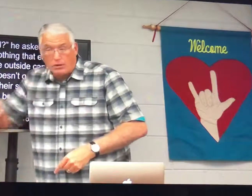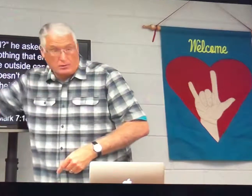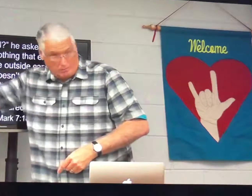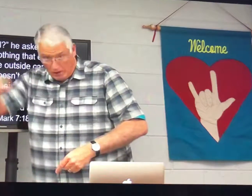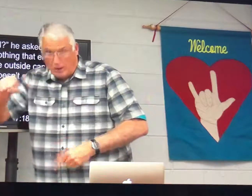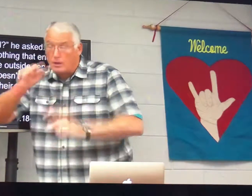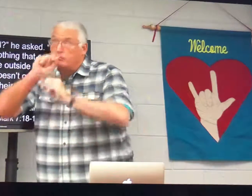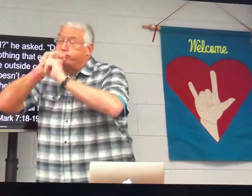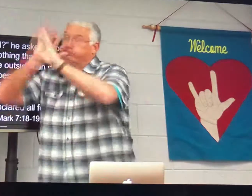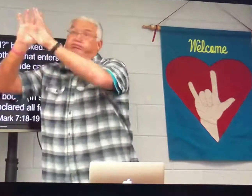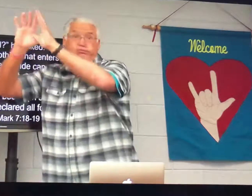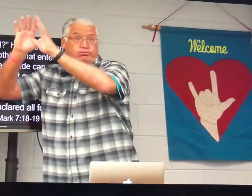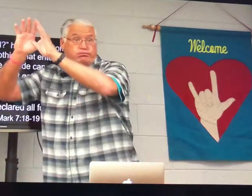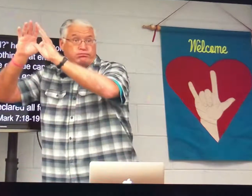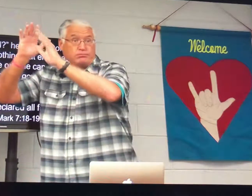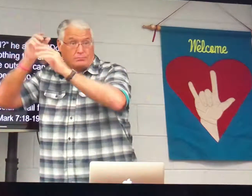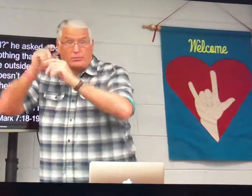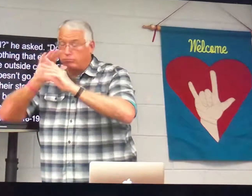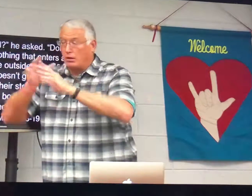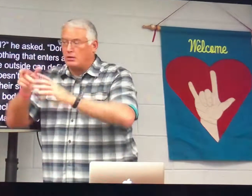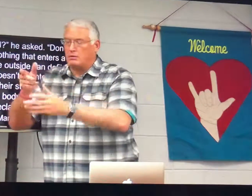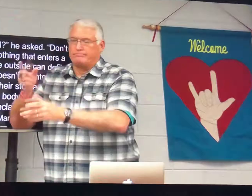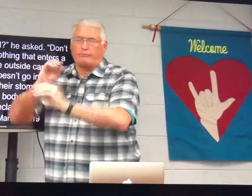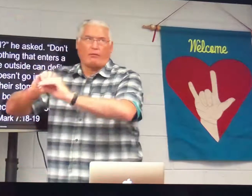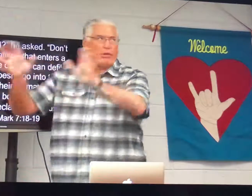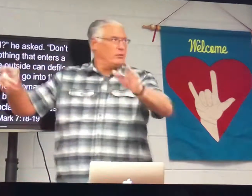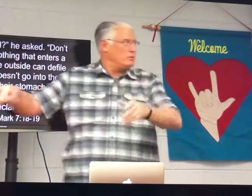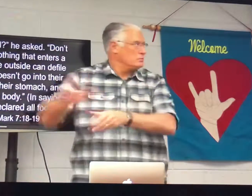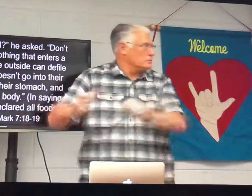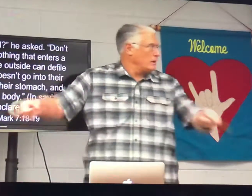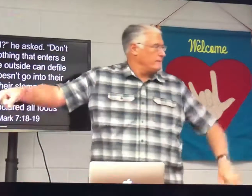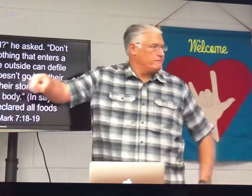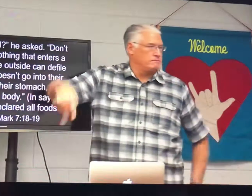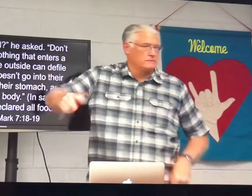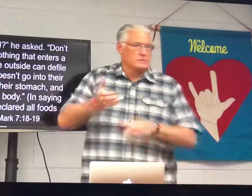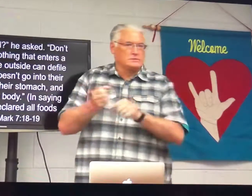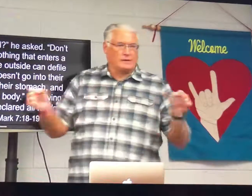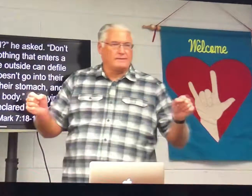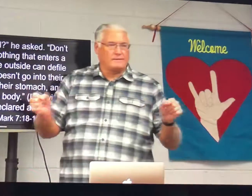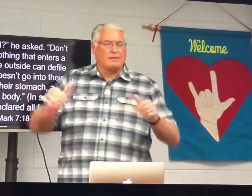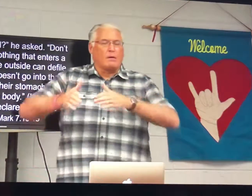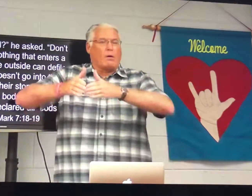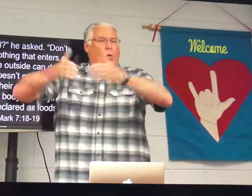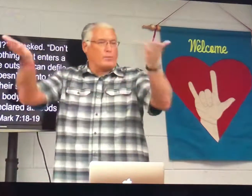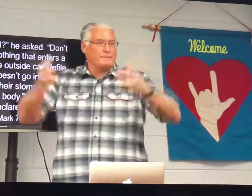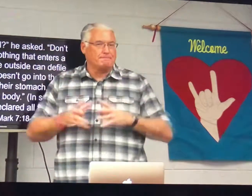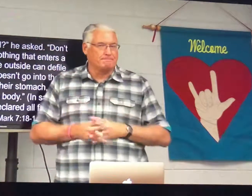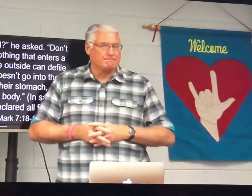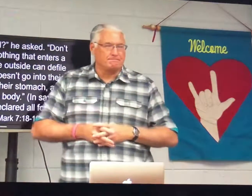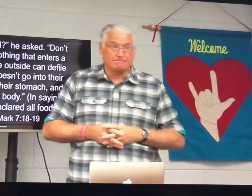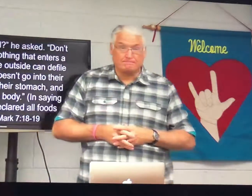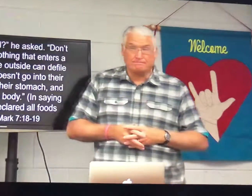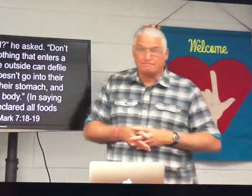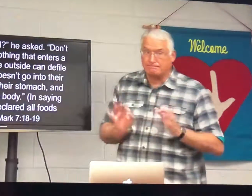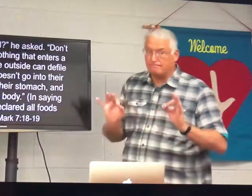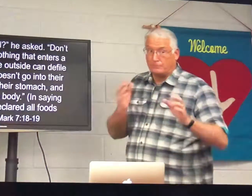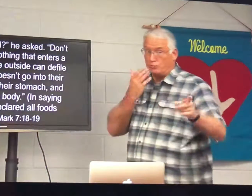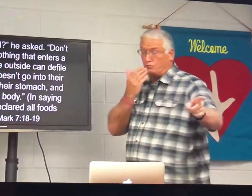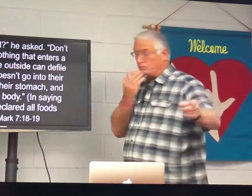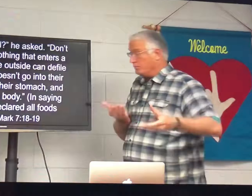been a trend, as we can see here. Yeah, starting in 2016, the average comes way down, the homers down, but still upper 30s you can live